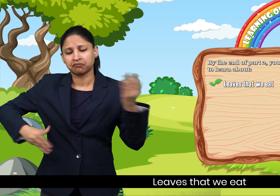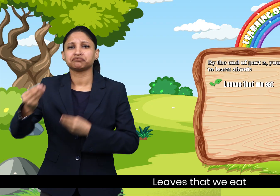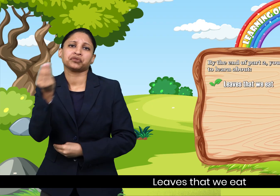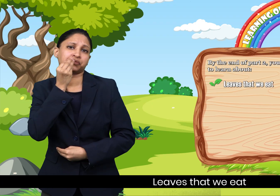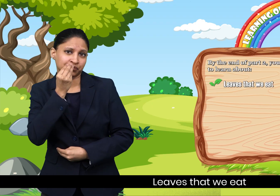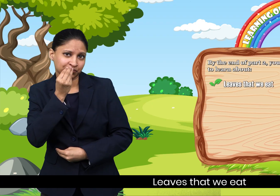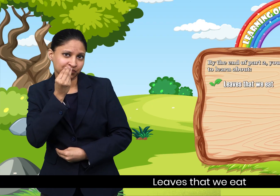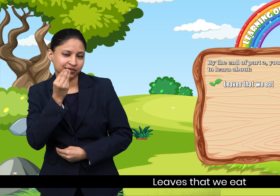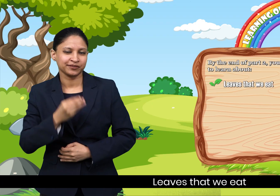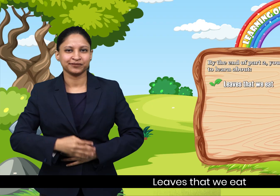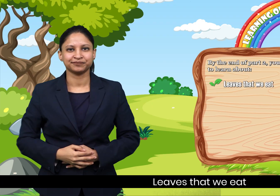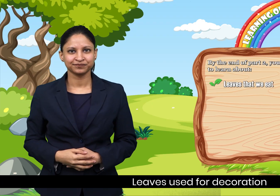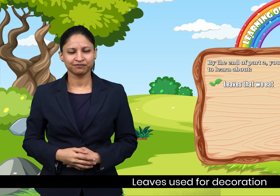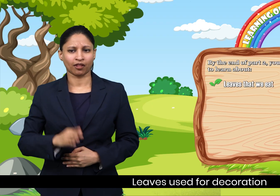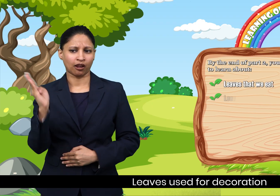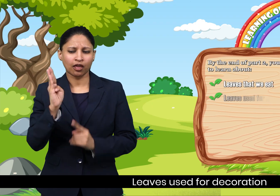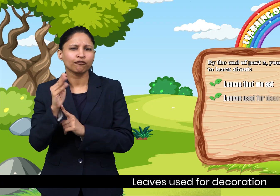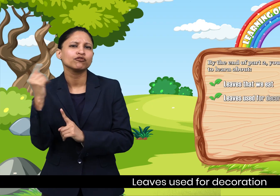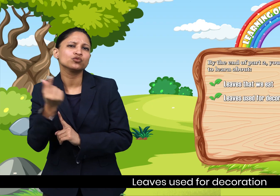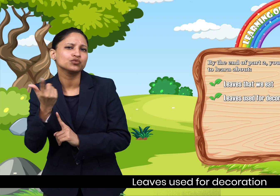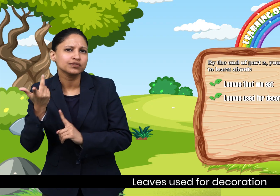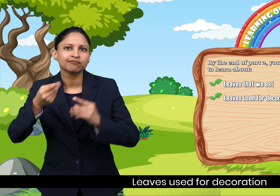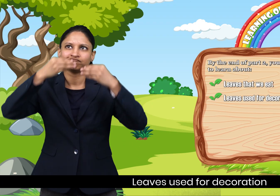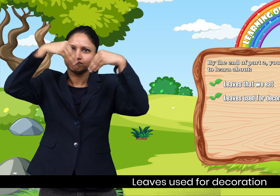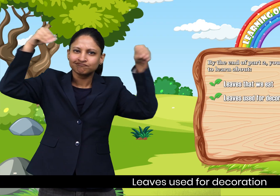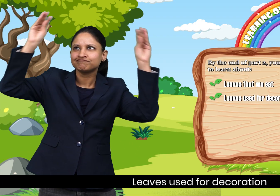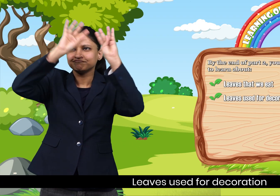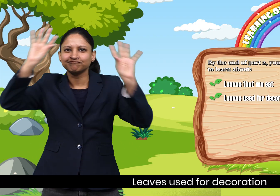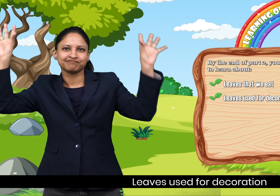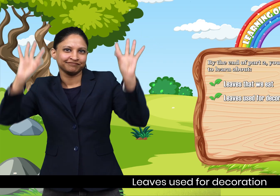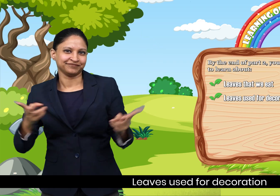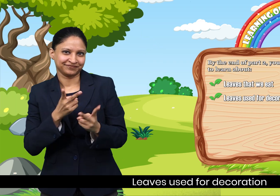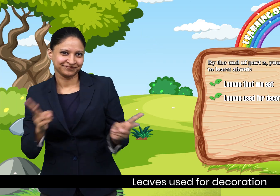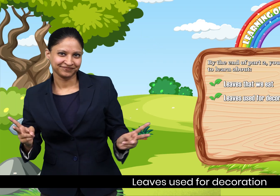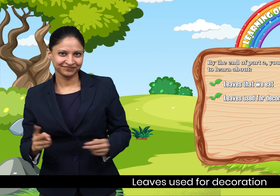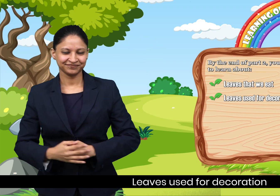leaves that we eat, leaves used for decoration,